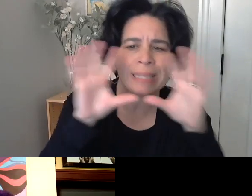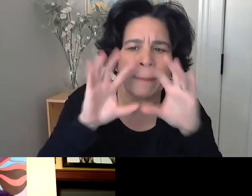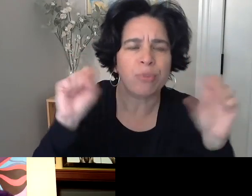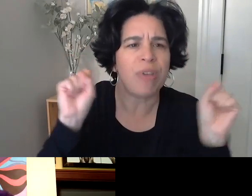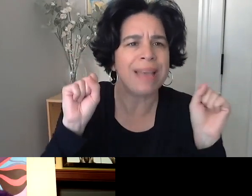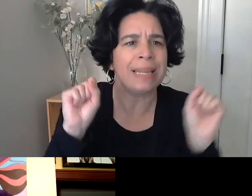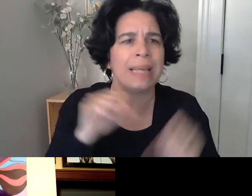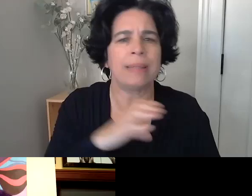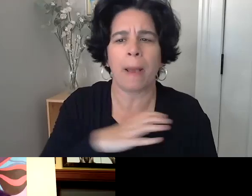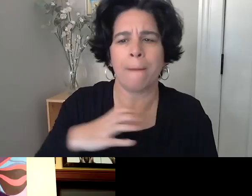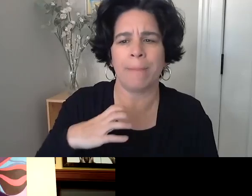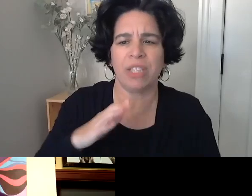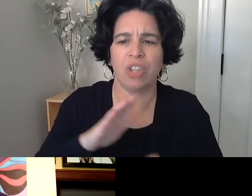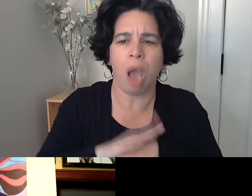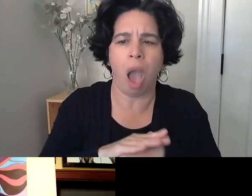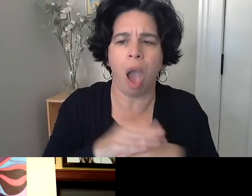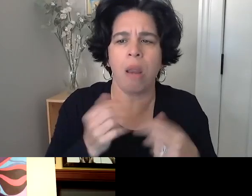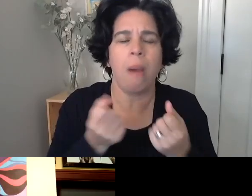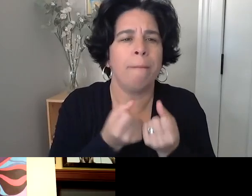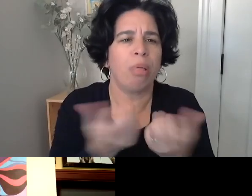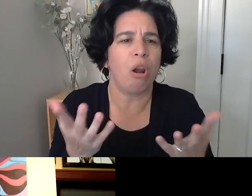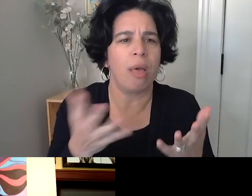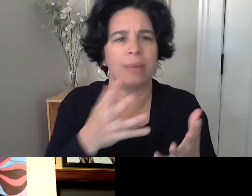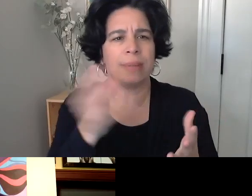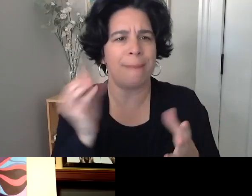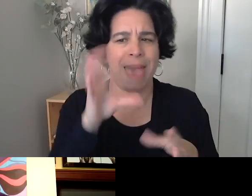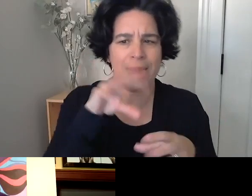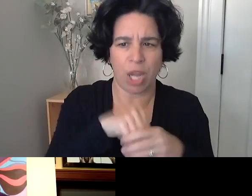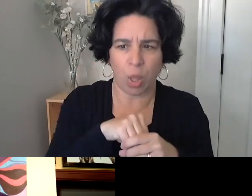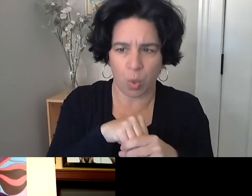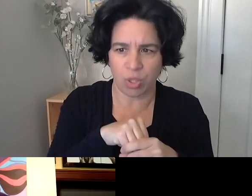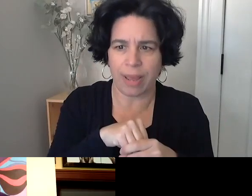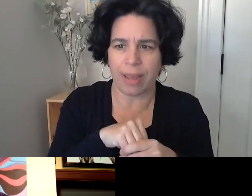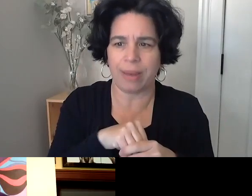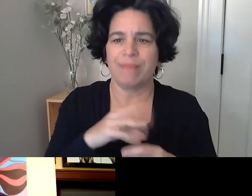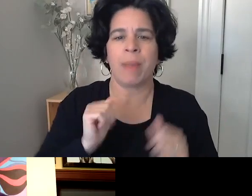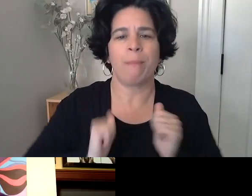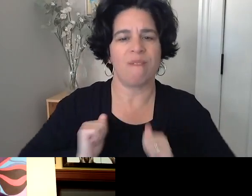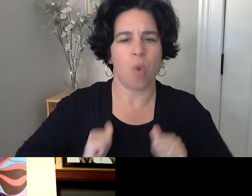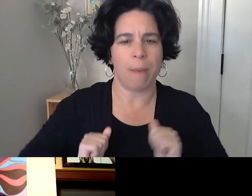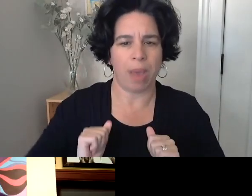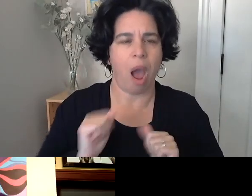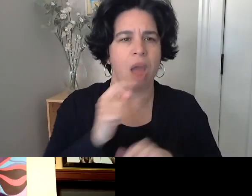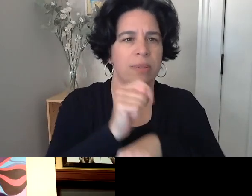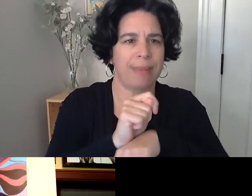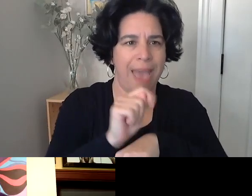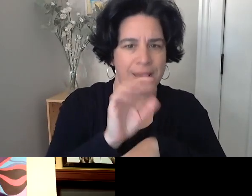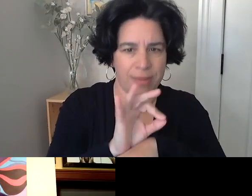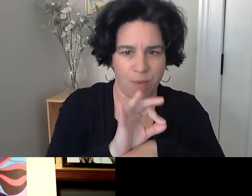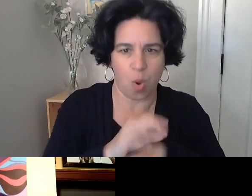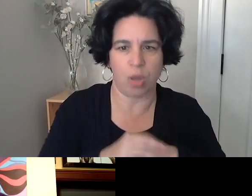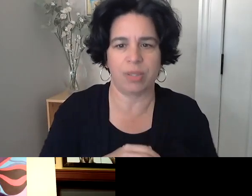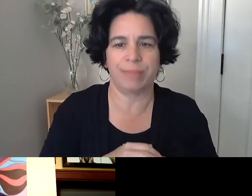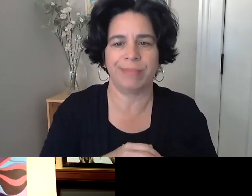Thomas is the former chair of the RIT President's Commission on Pluralism and Inclusion, as well as the